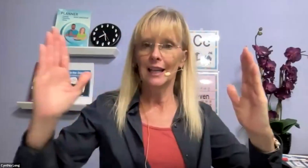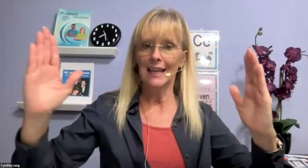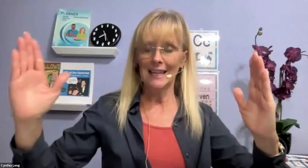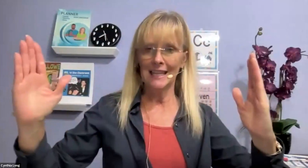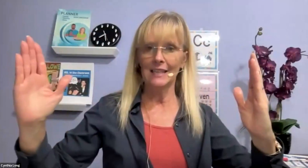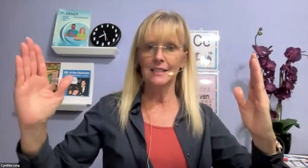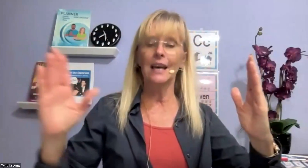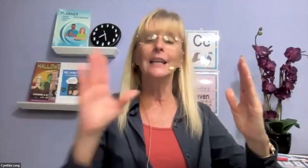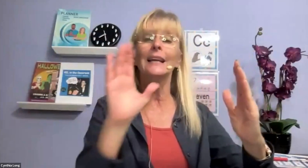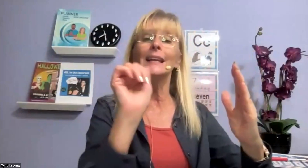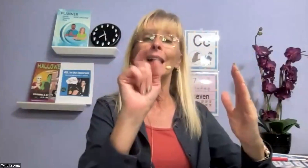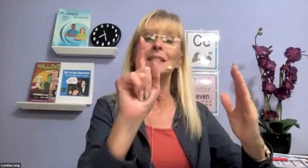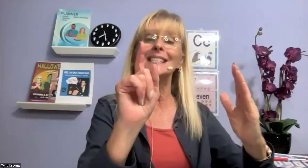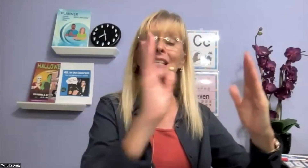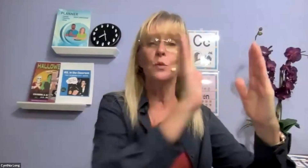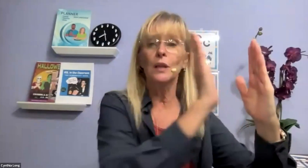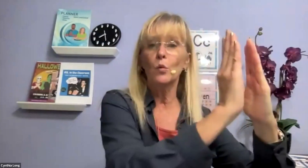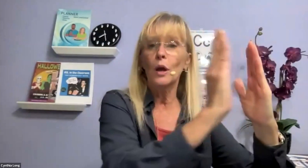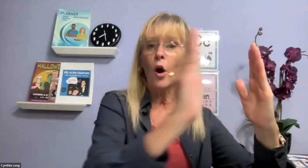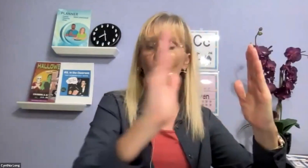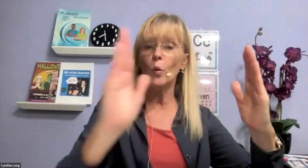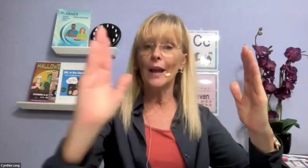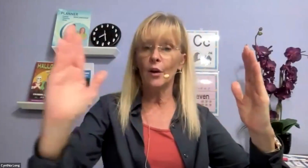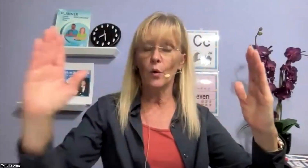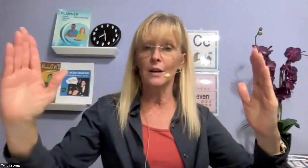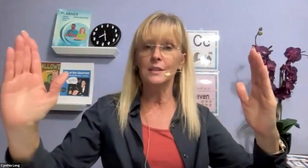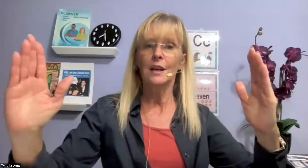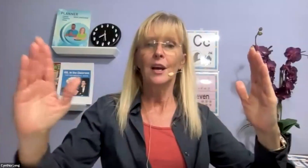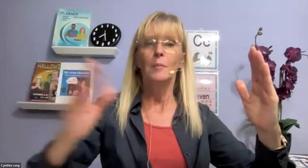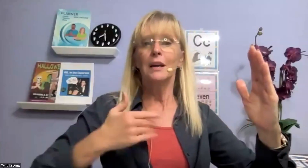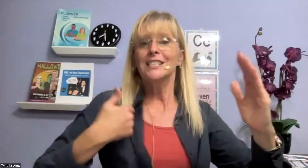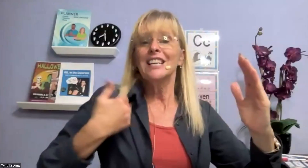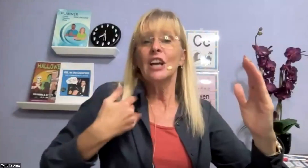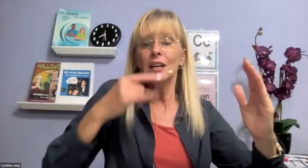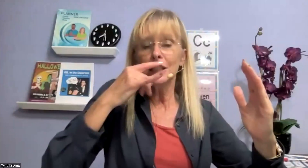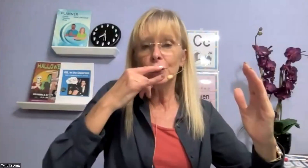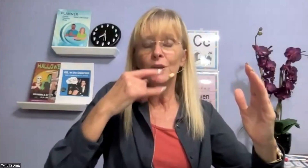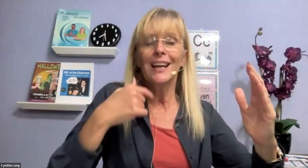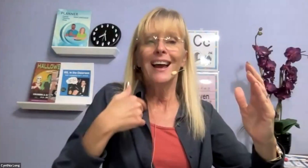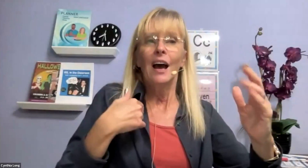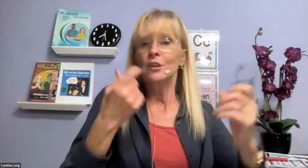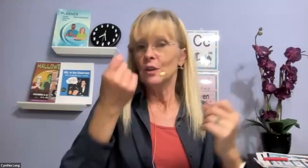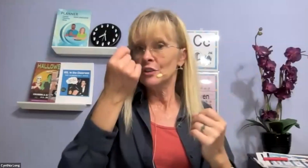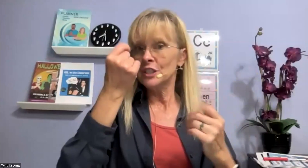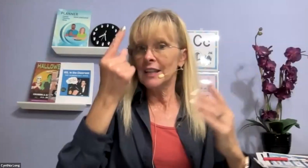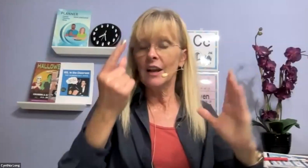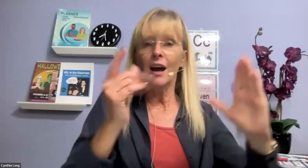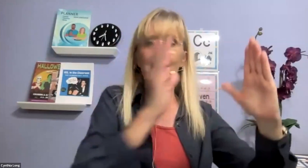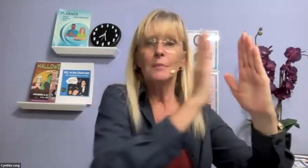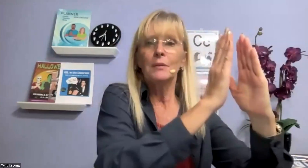like this, kind of like the ABCs where they run all the way across. Because the young children, don't understand the concept of